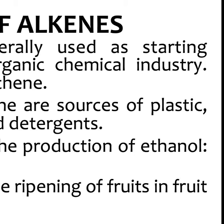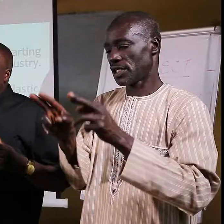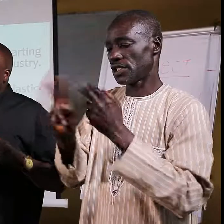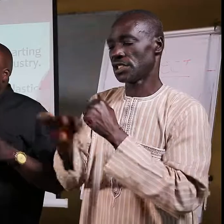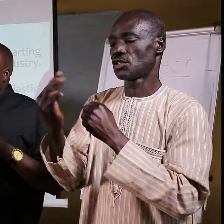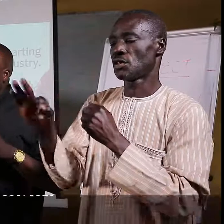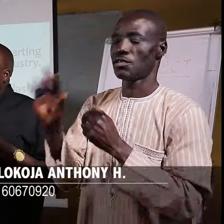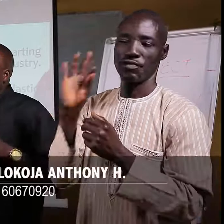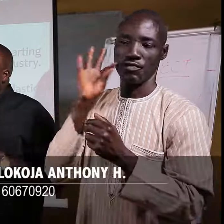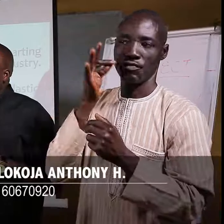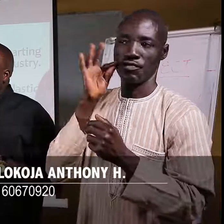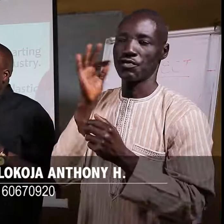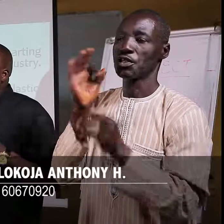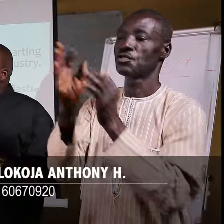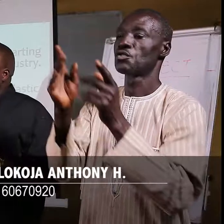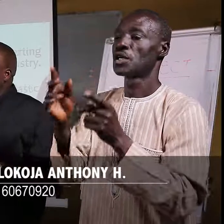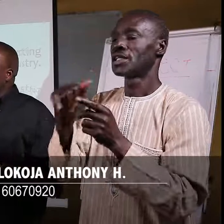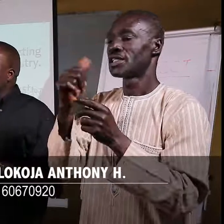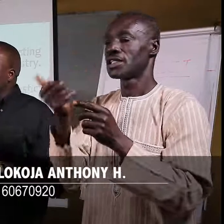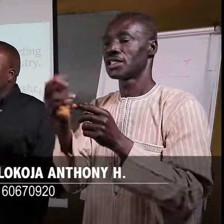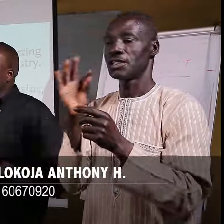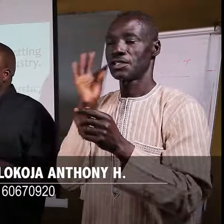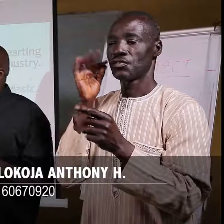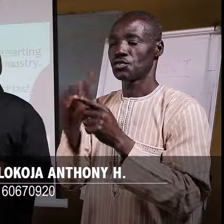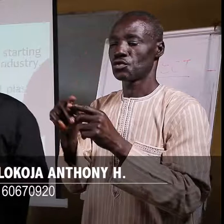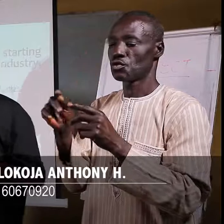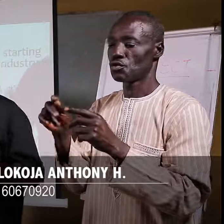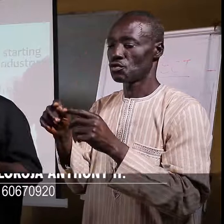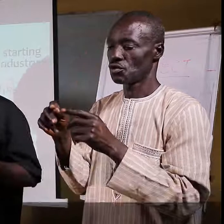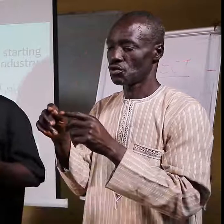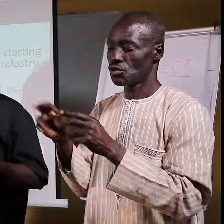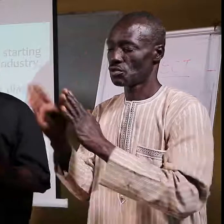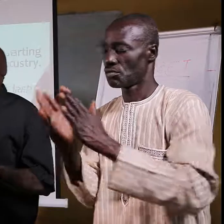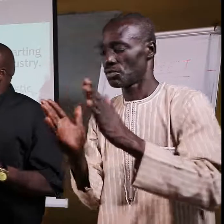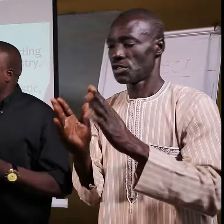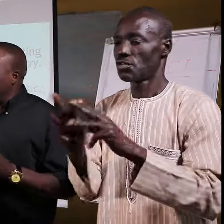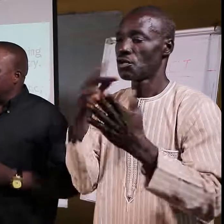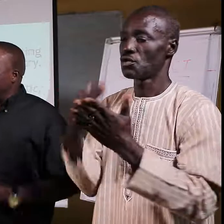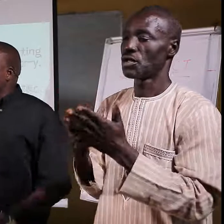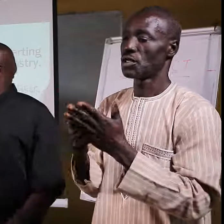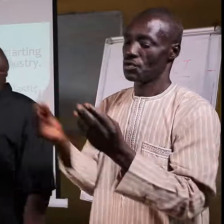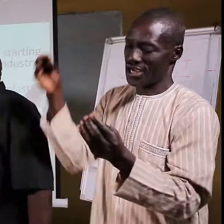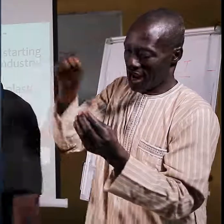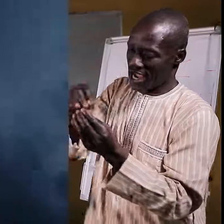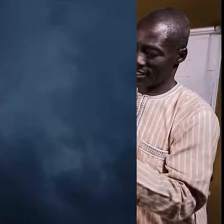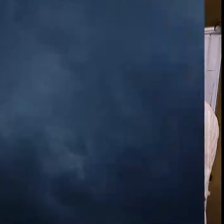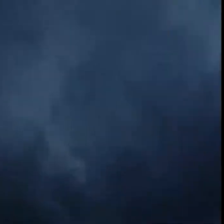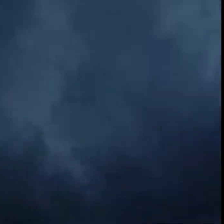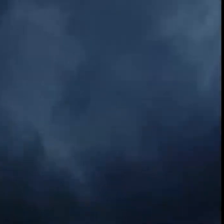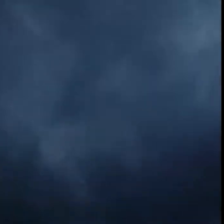industry. If you want any fruit to get to ripen up quickly, we add this ethene in